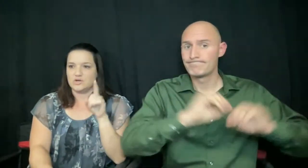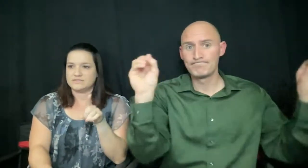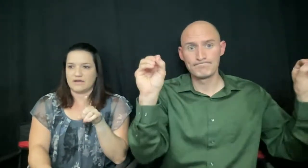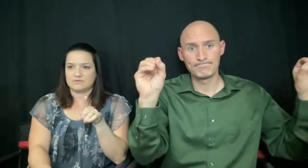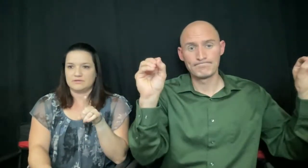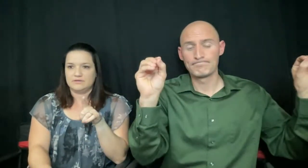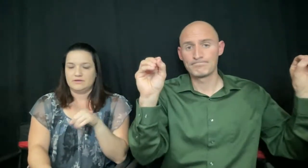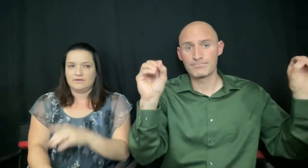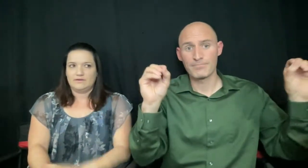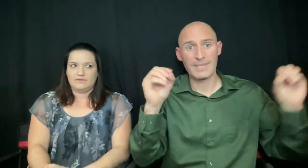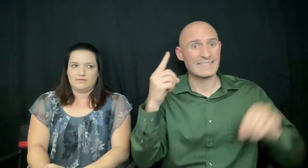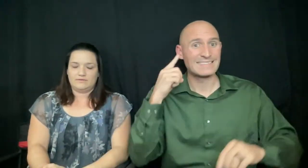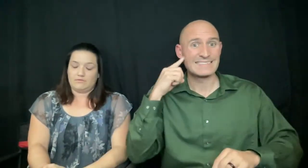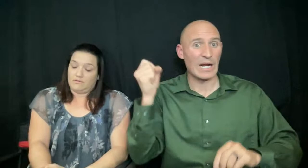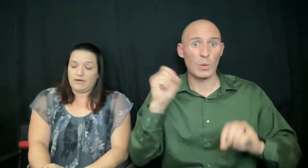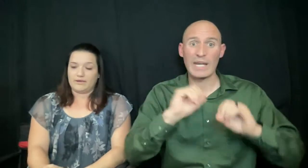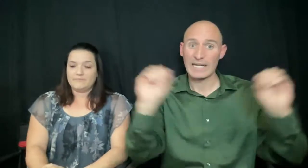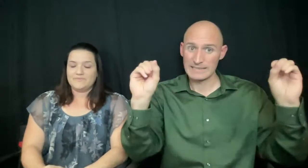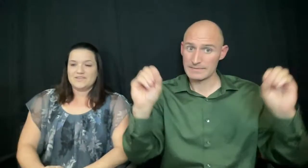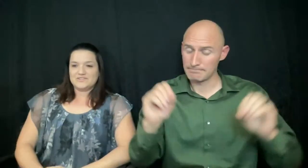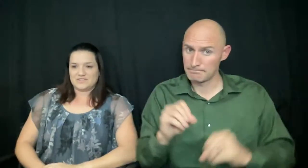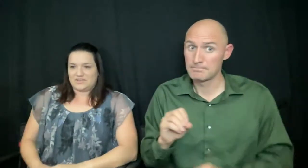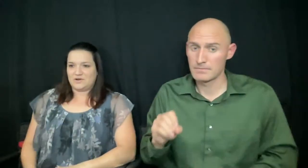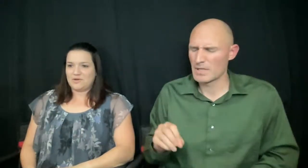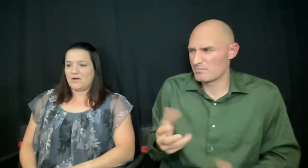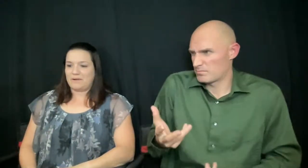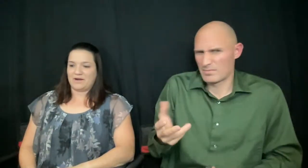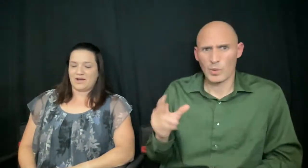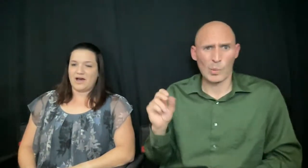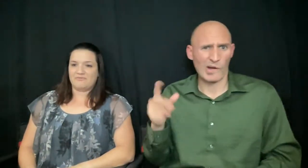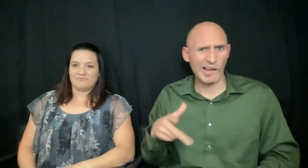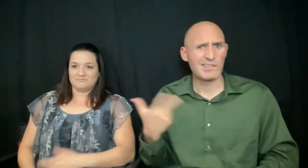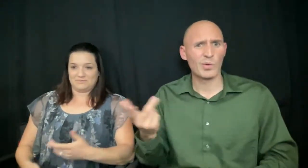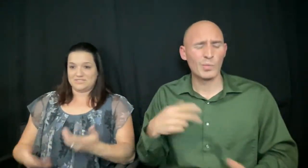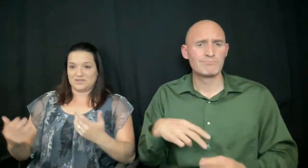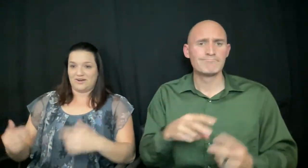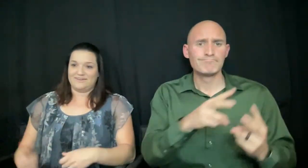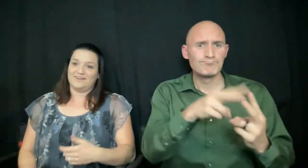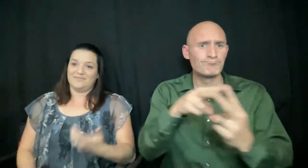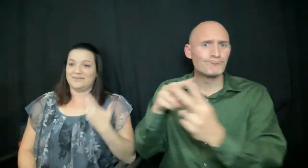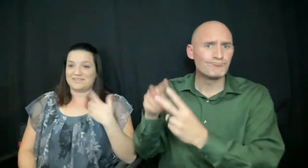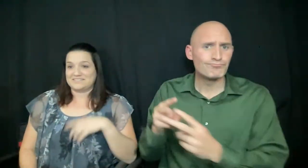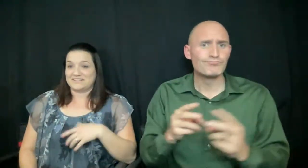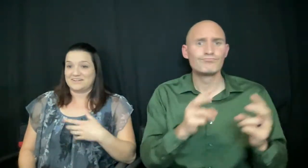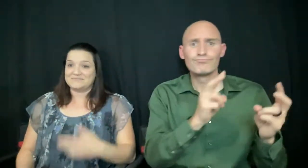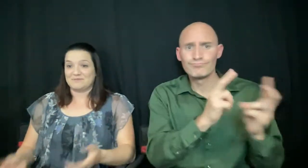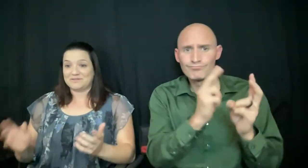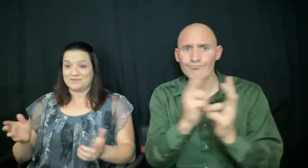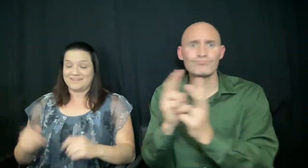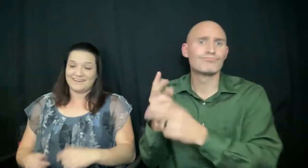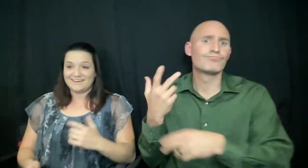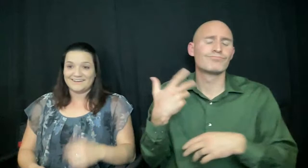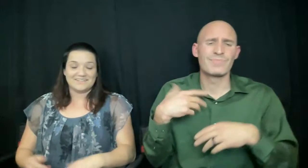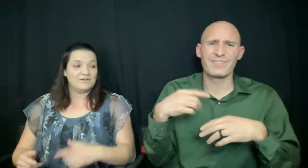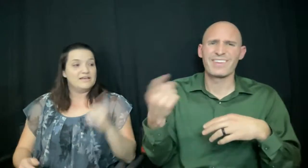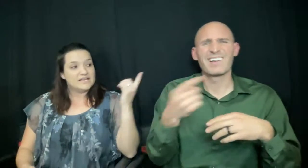sound. Okay. So, we all paired off and we start, we all think it's hilarious, but we're doing it. Ha ha ha, And